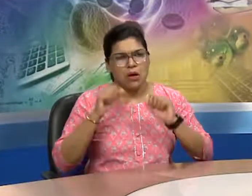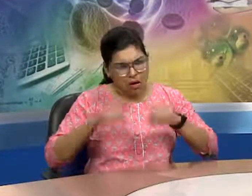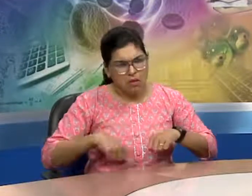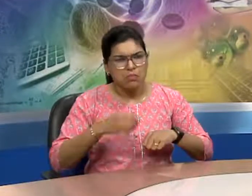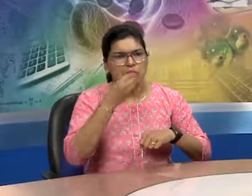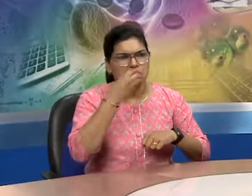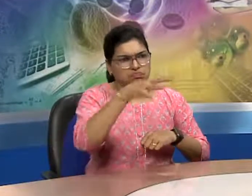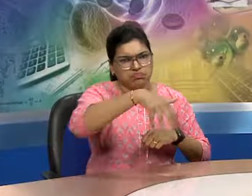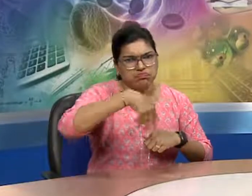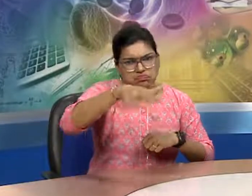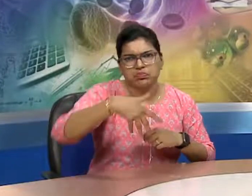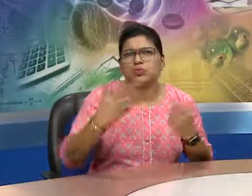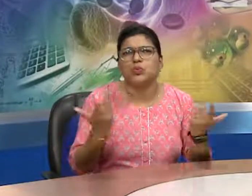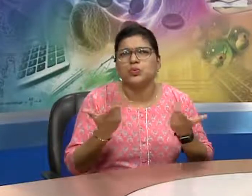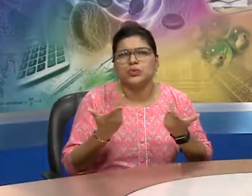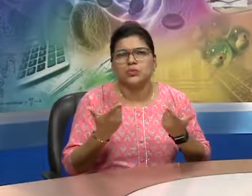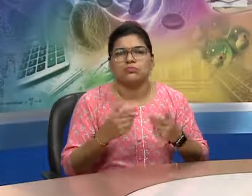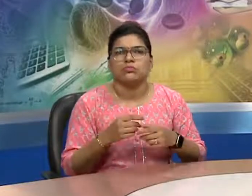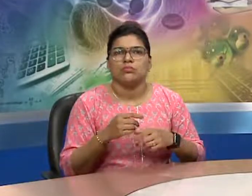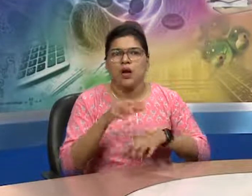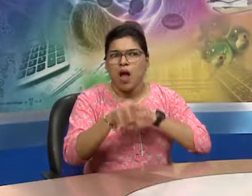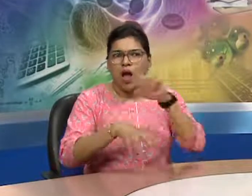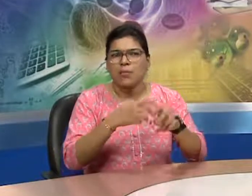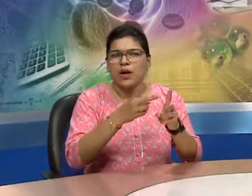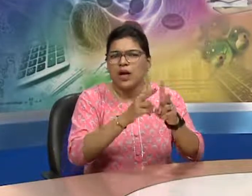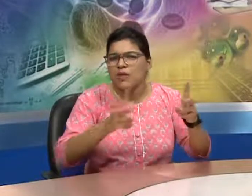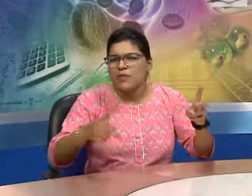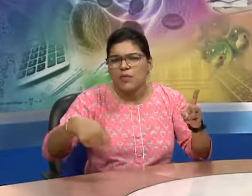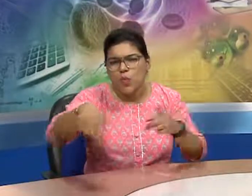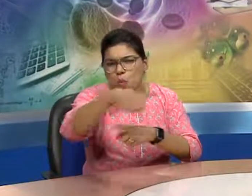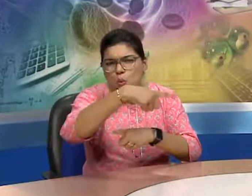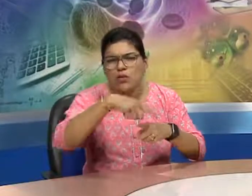In this image, you can see that there is an animal,